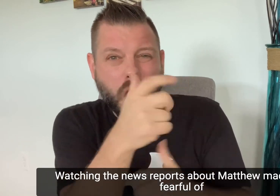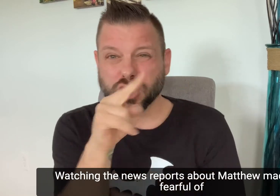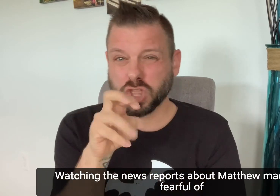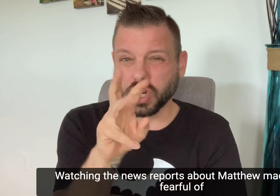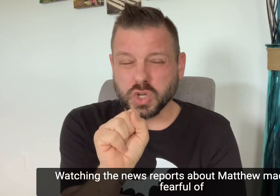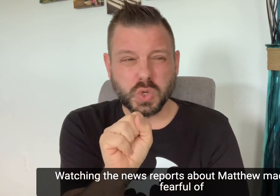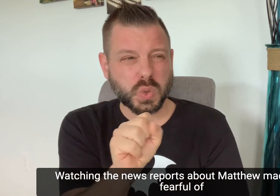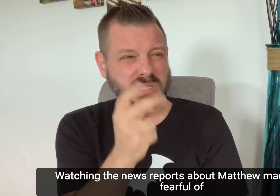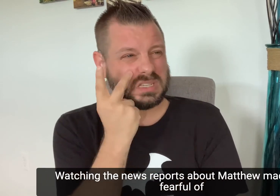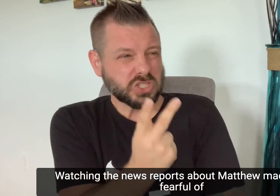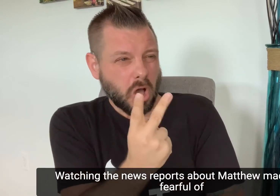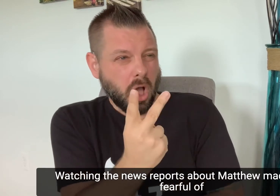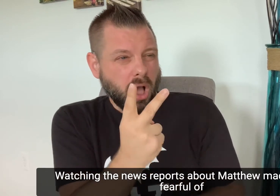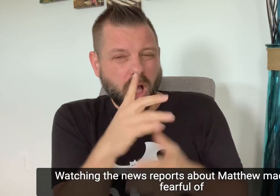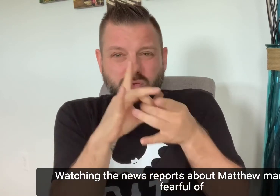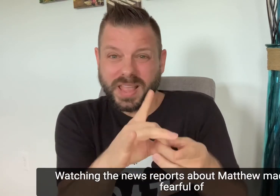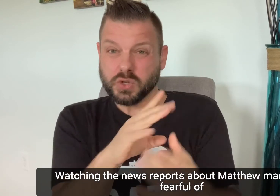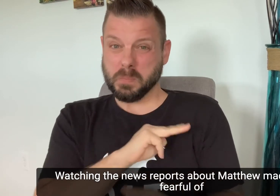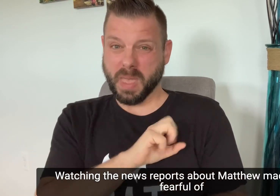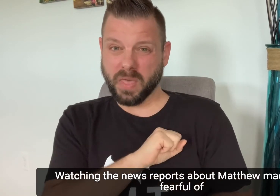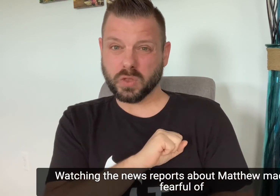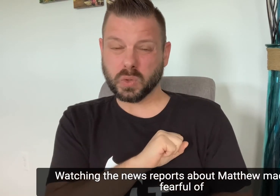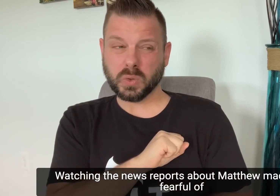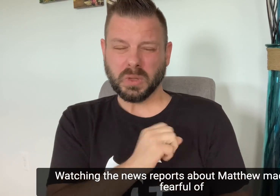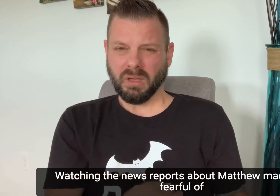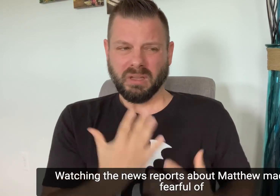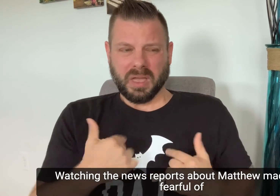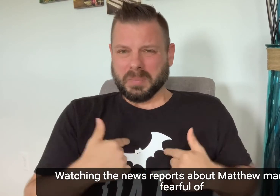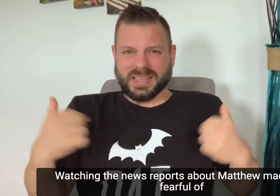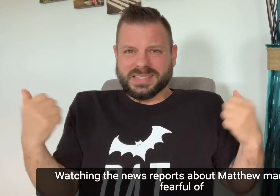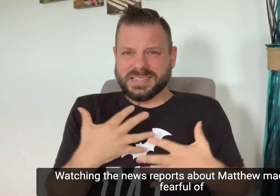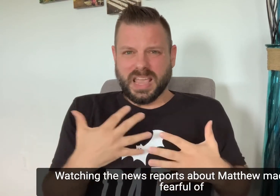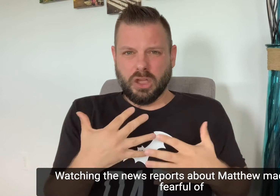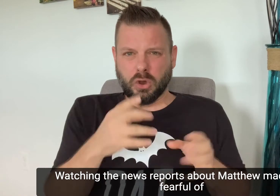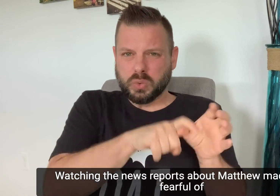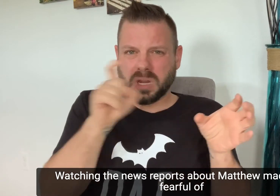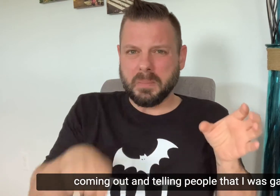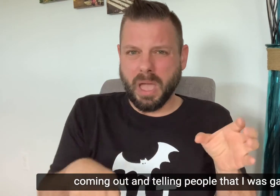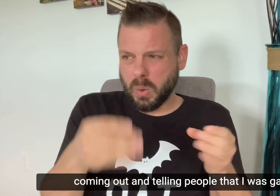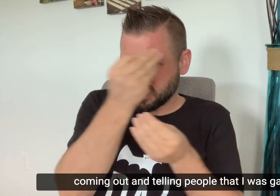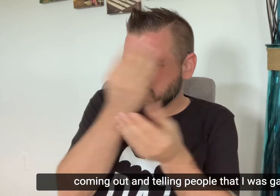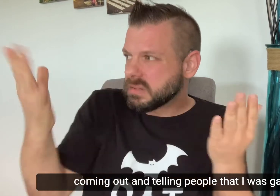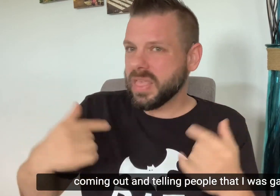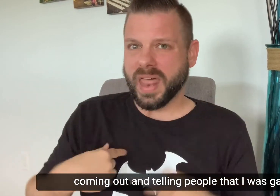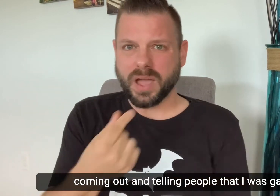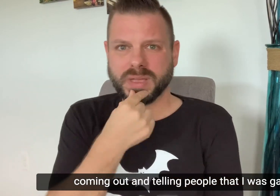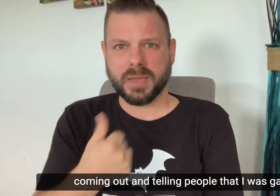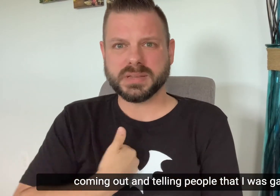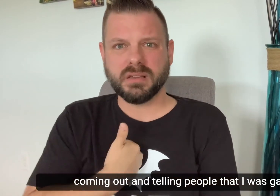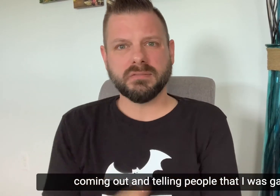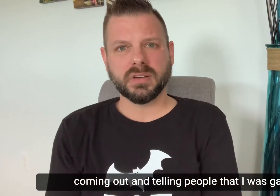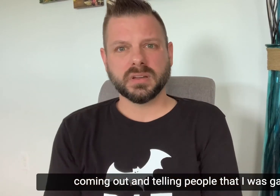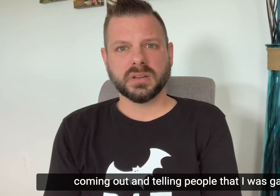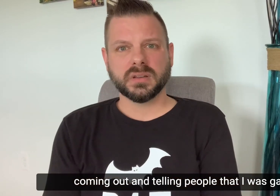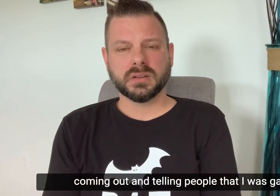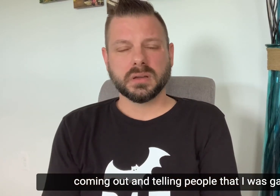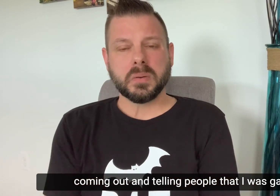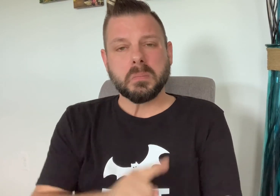Watching the news reports about Matthew made me fearful of coming out and telling people that I was gay.